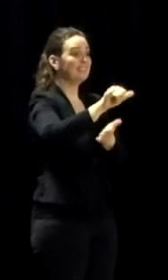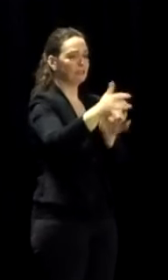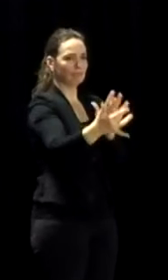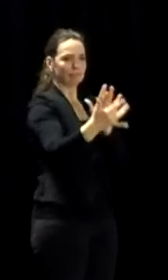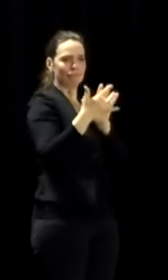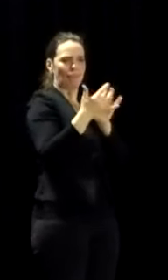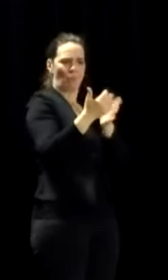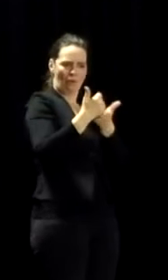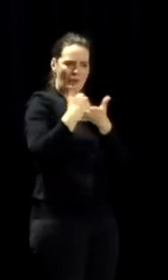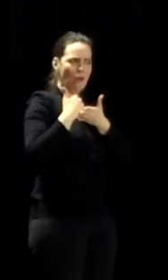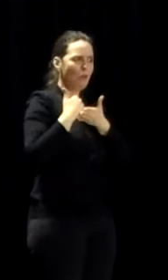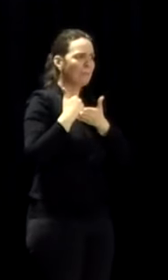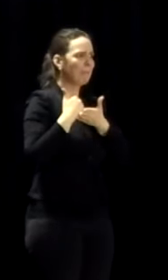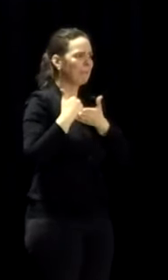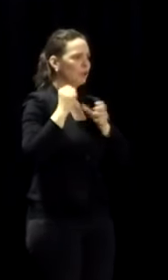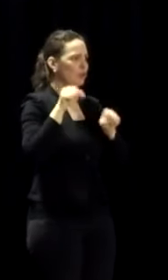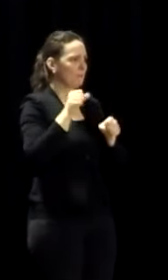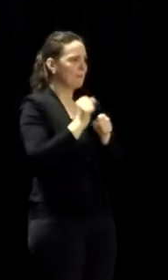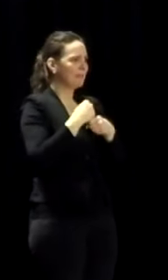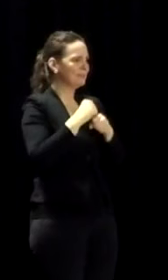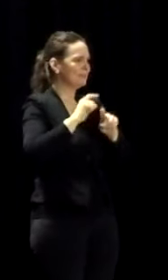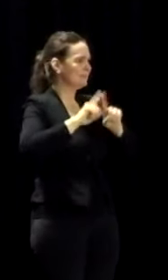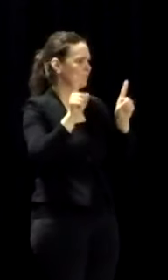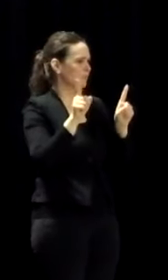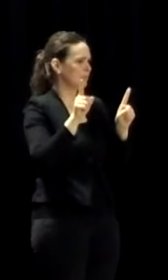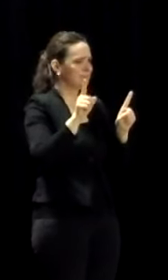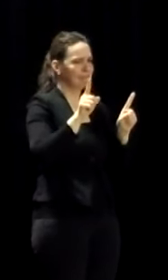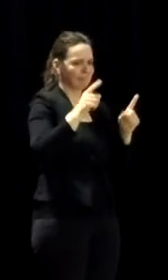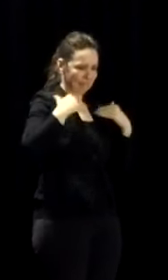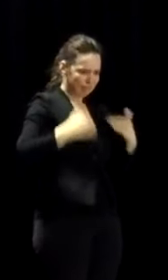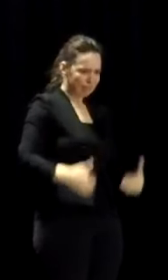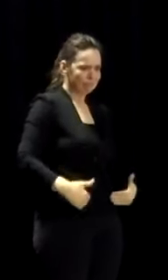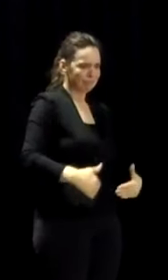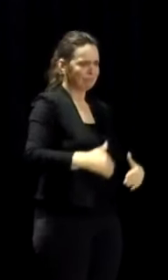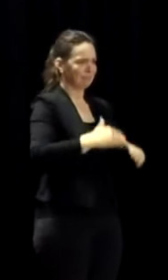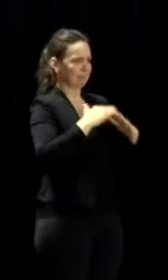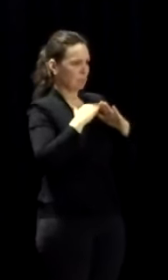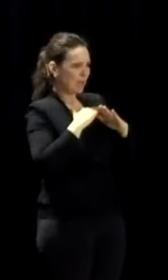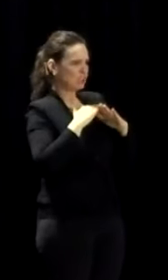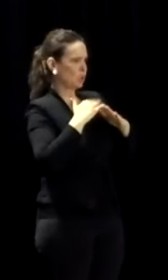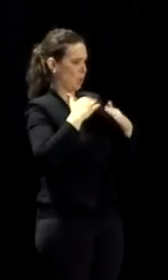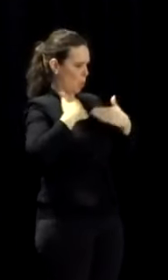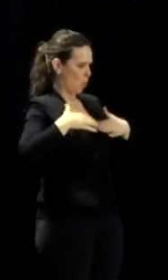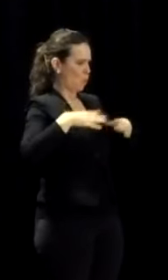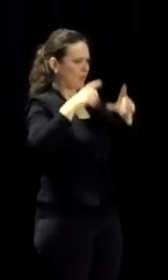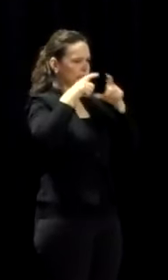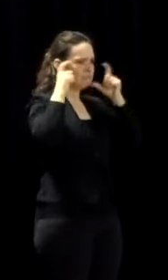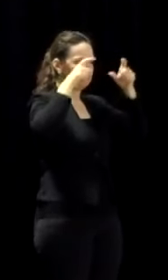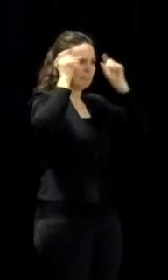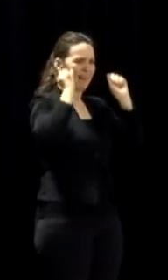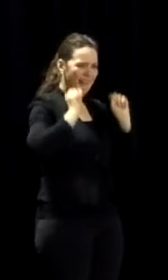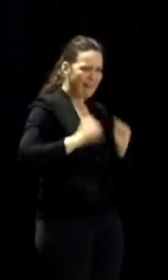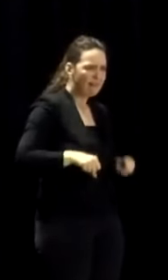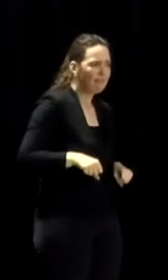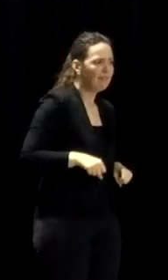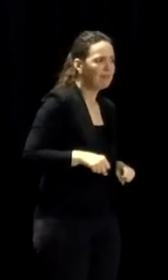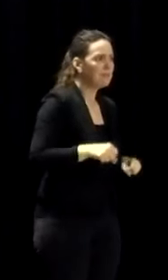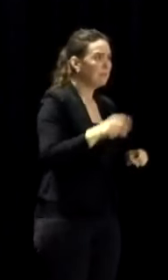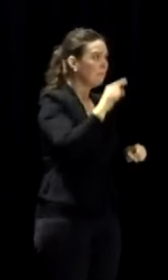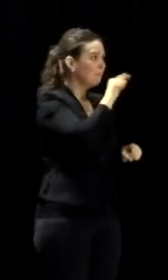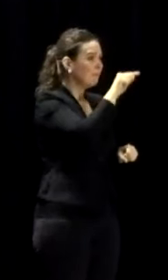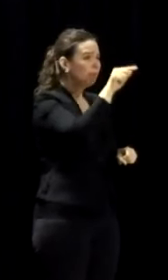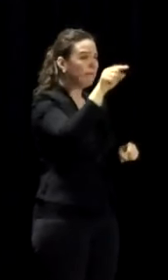potentially manufacture some different things that could help stabilize supply chains. Right now, the